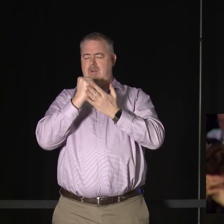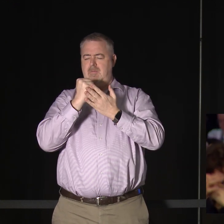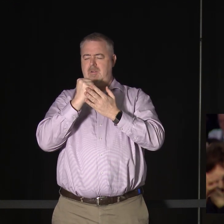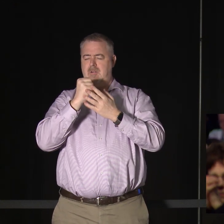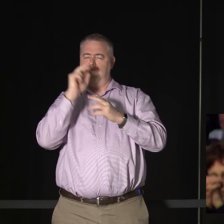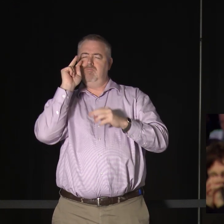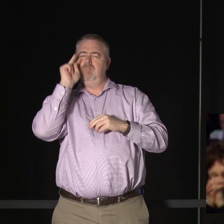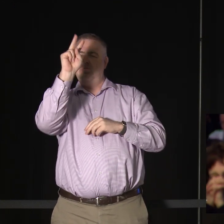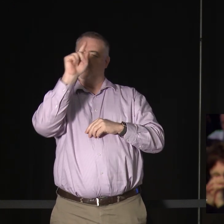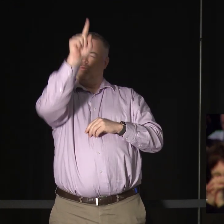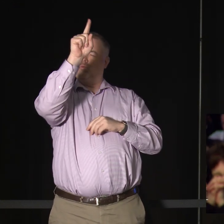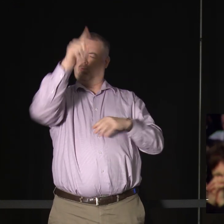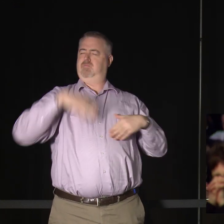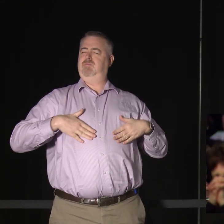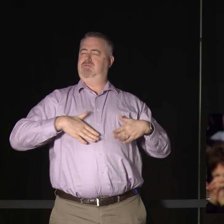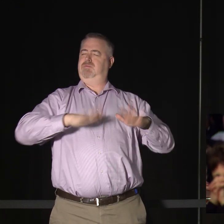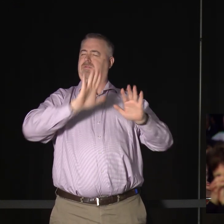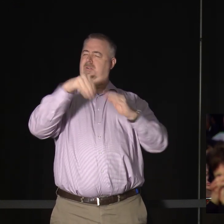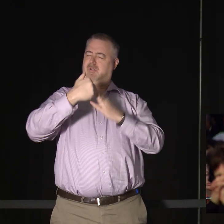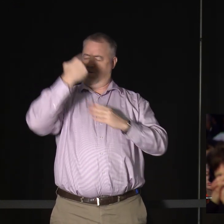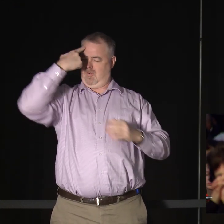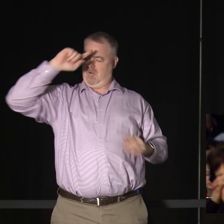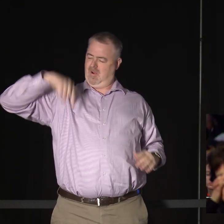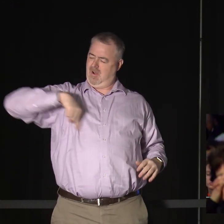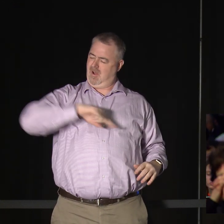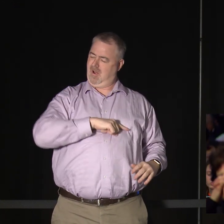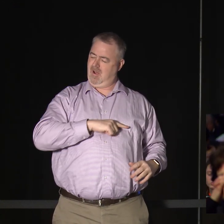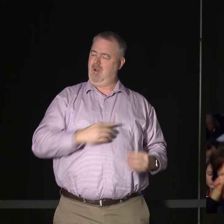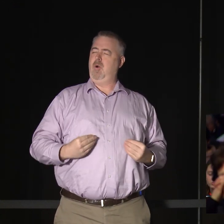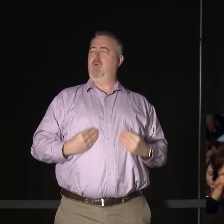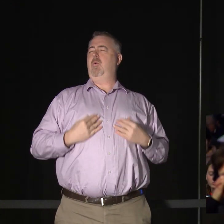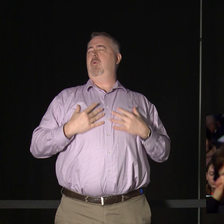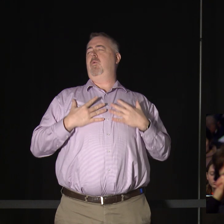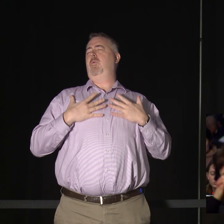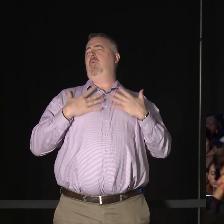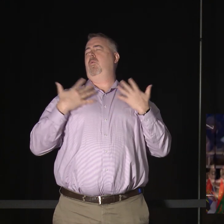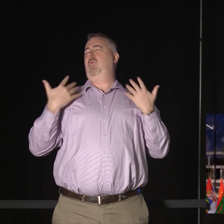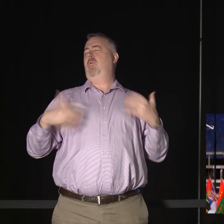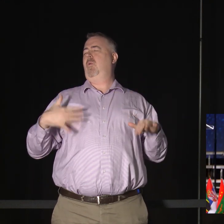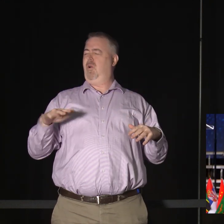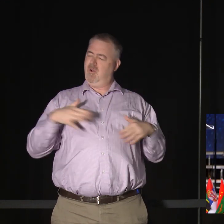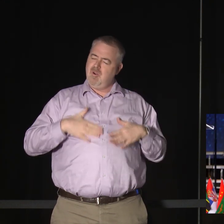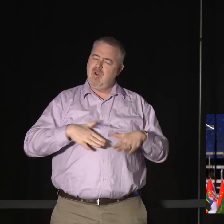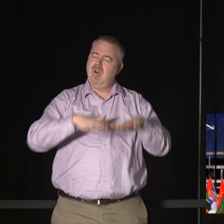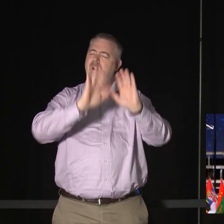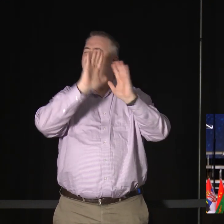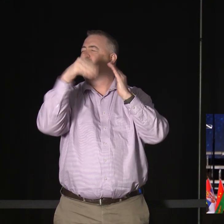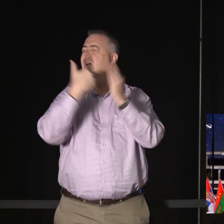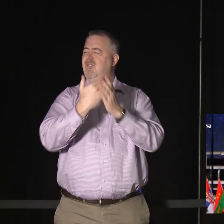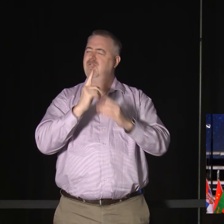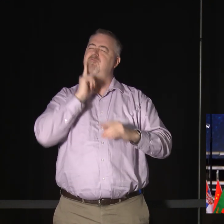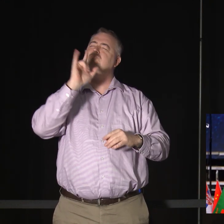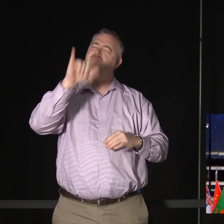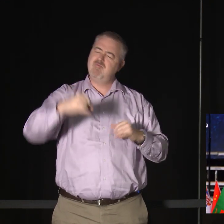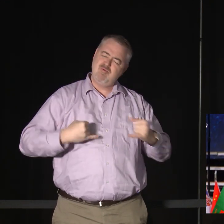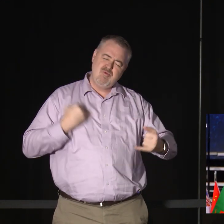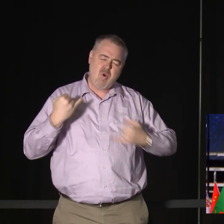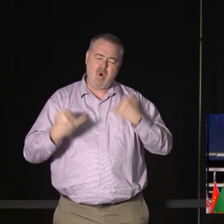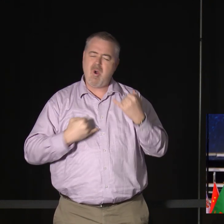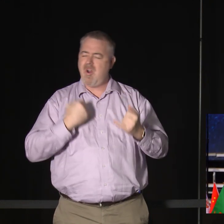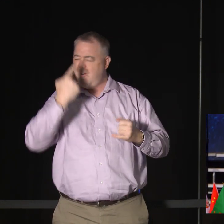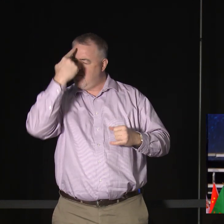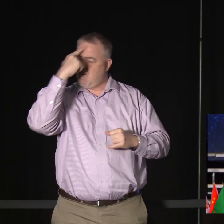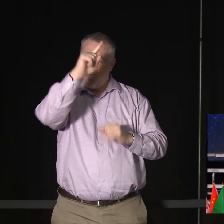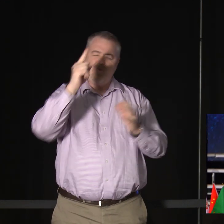us. Help us, Lord, to sacrifice everything for you because it is a joy to sacrifice for our Master. And Lord,